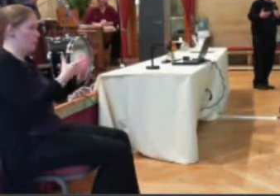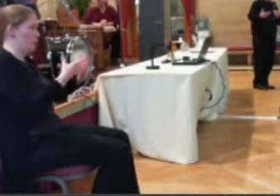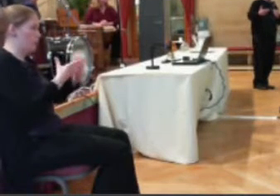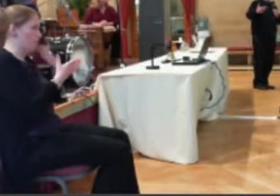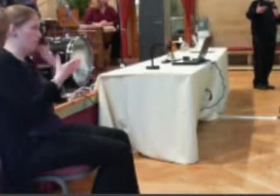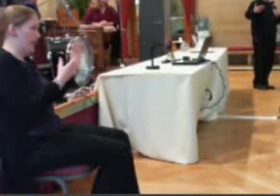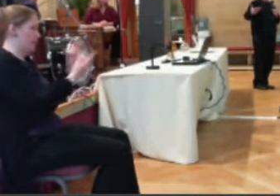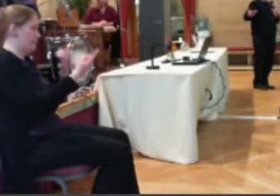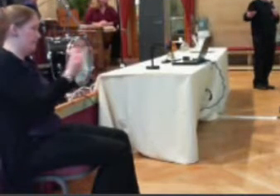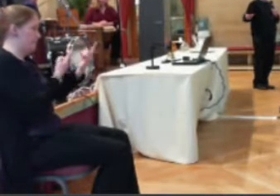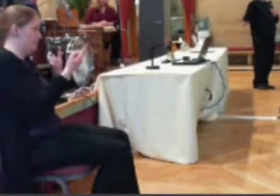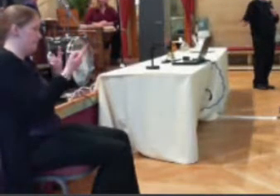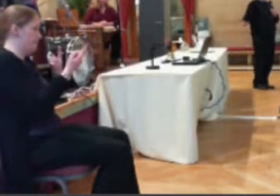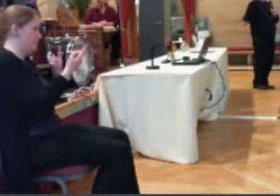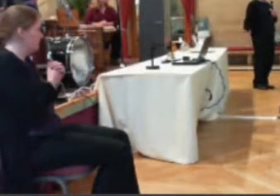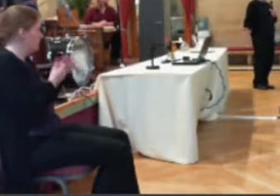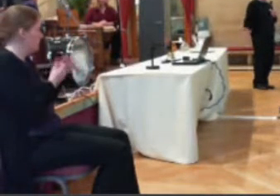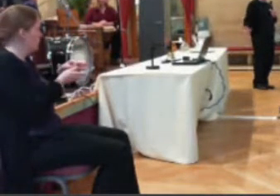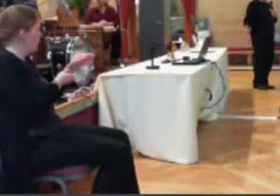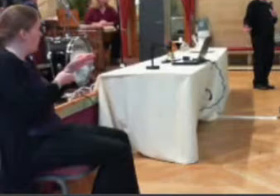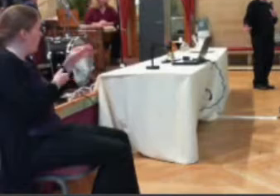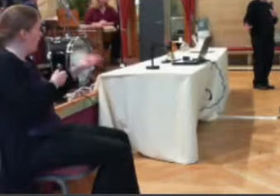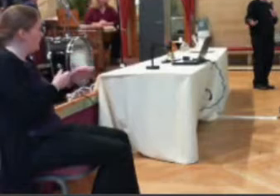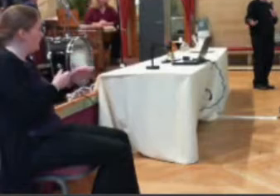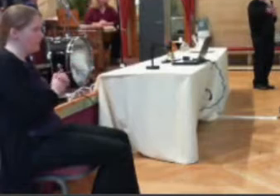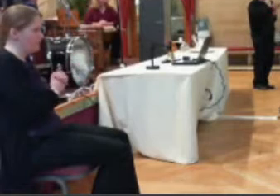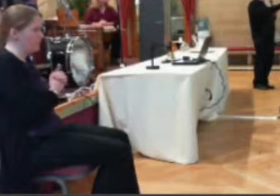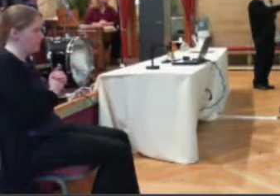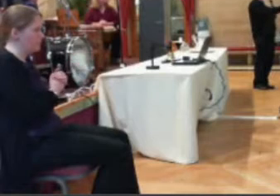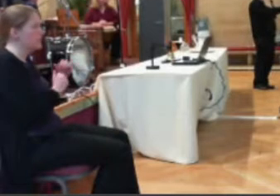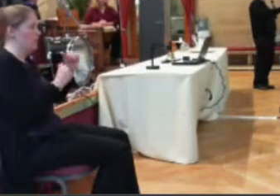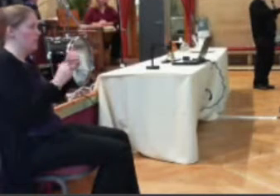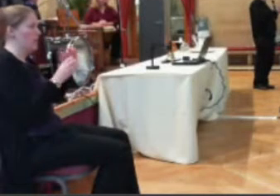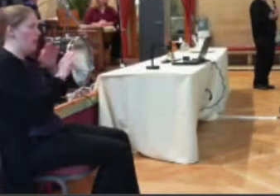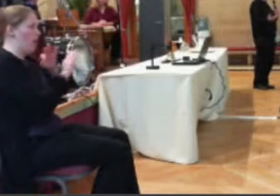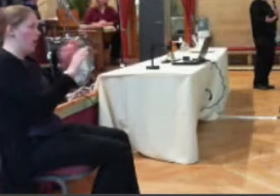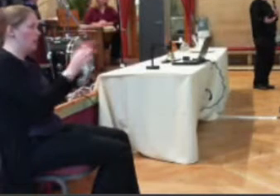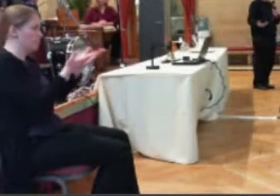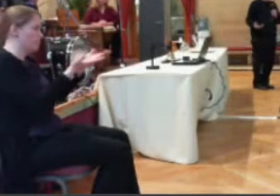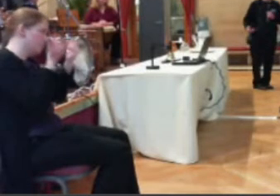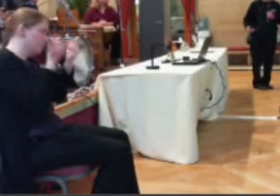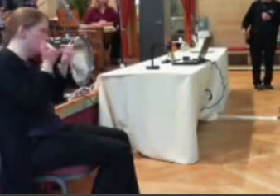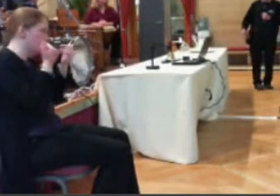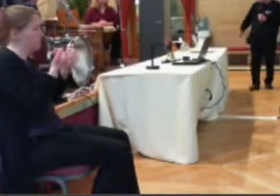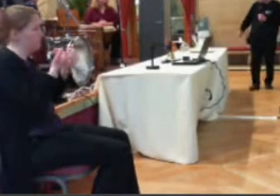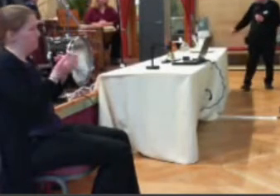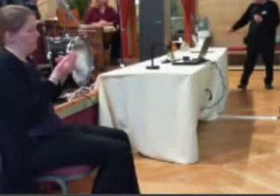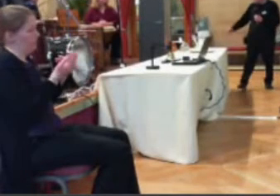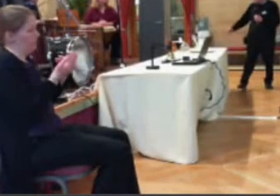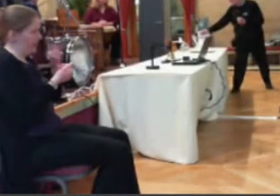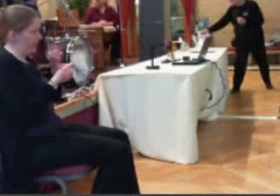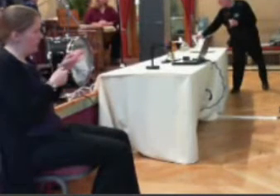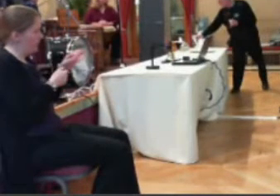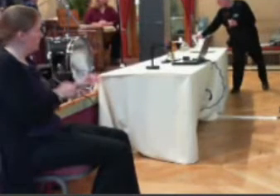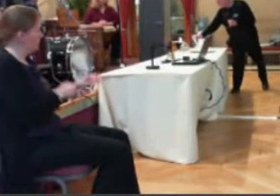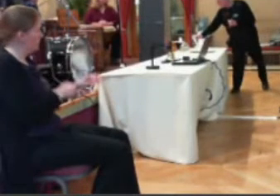forward to light the first candles, and then everybody is invited to come and light.